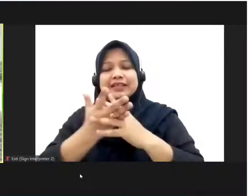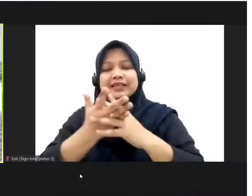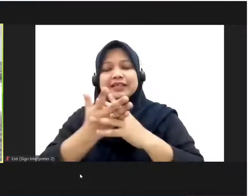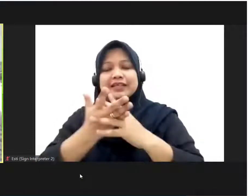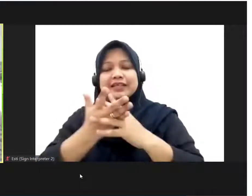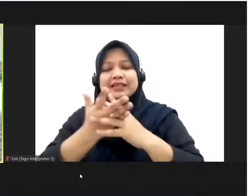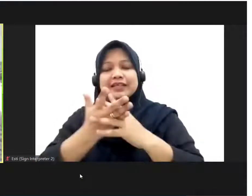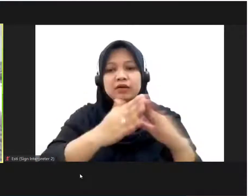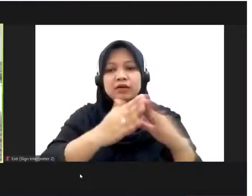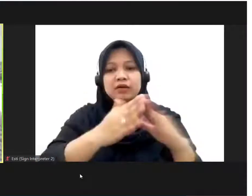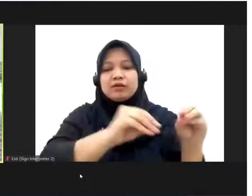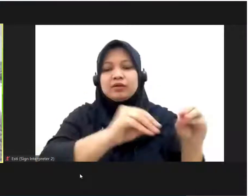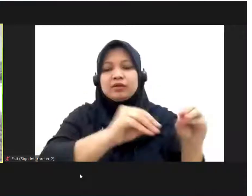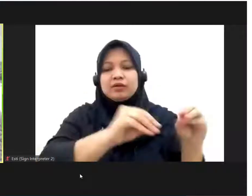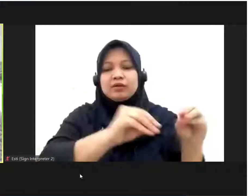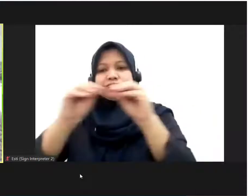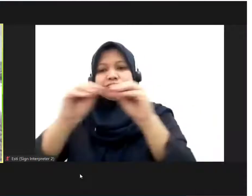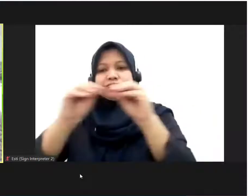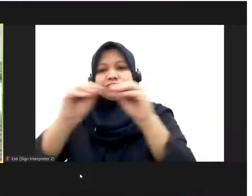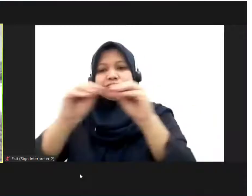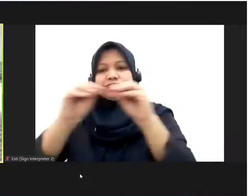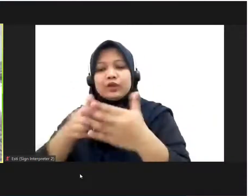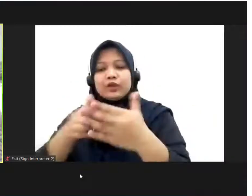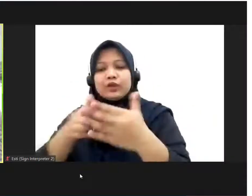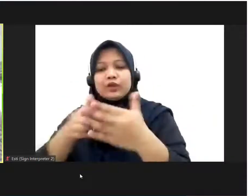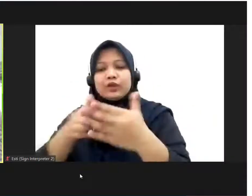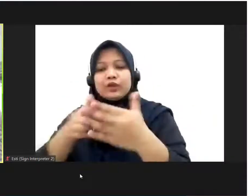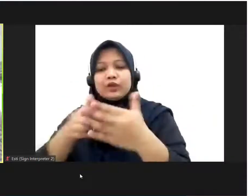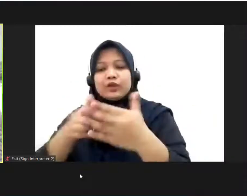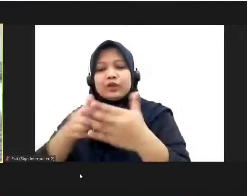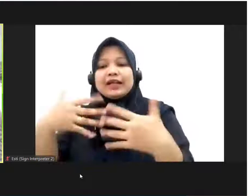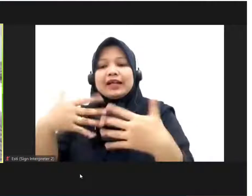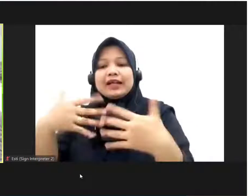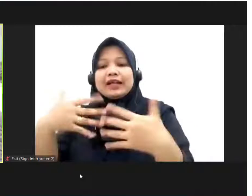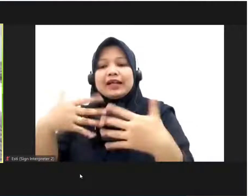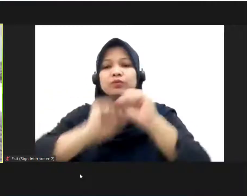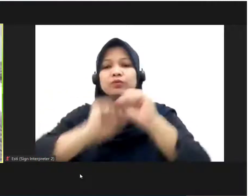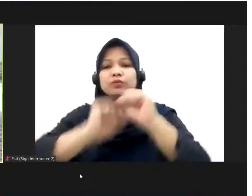restrictions, uh, urgent mobilization of humanitarian